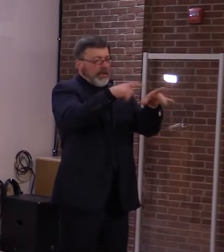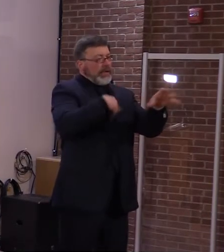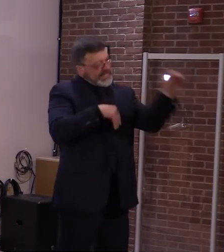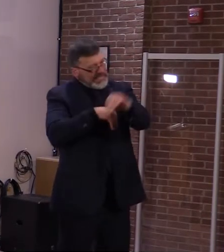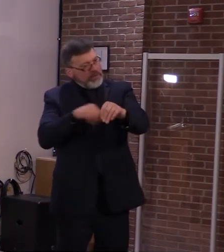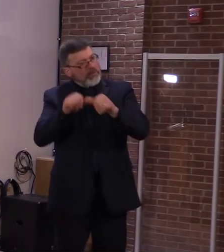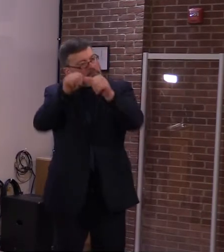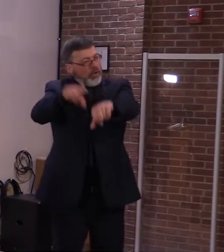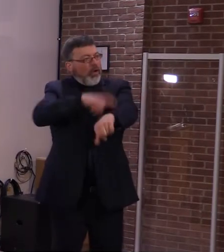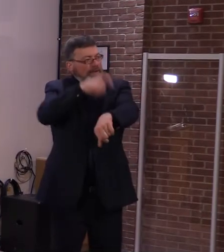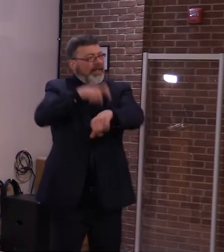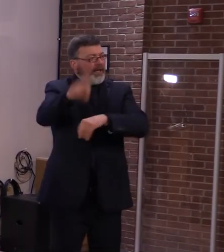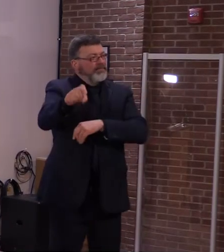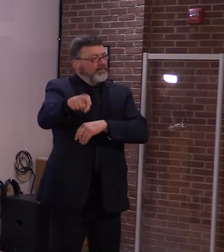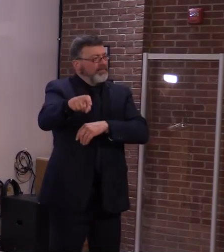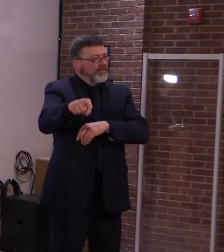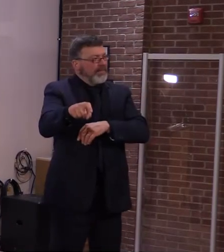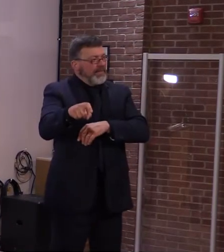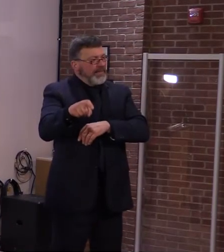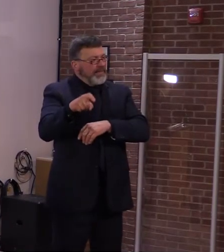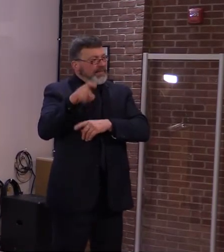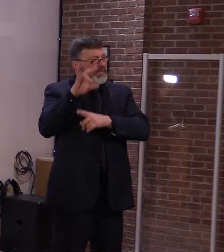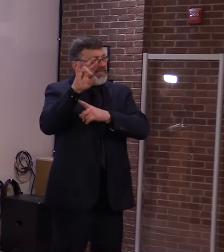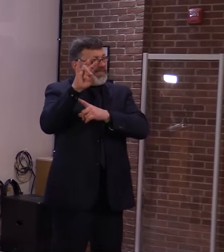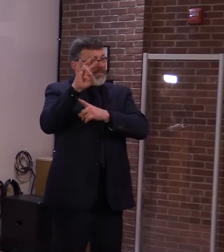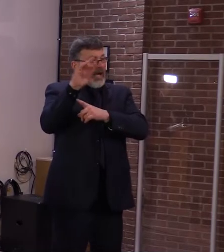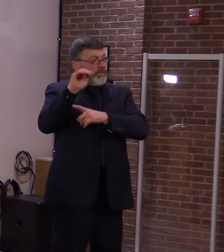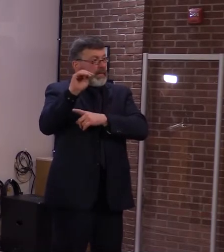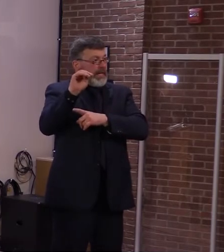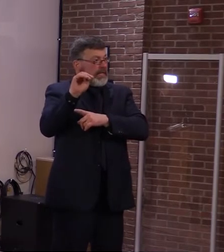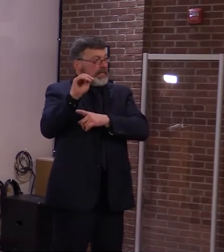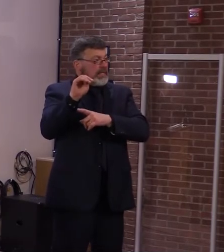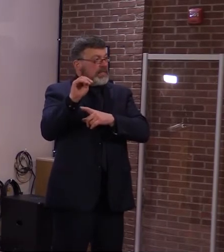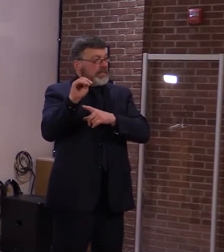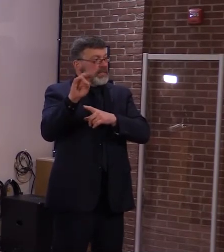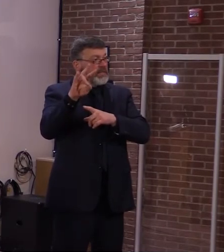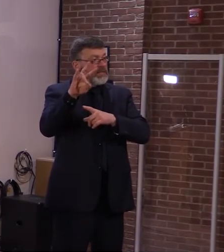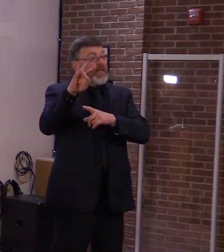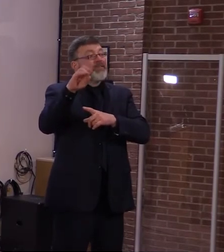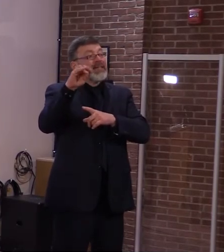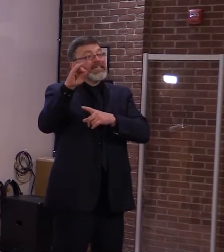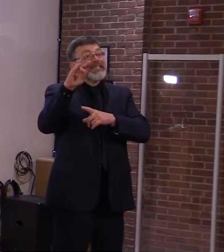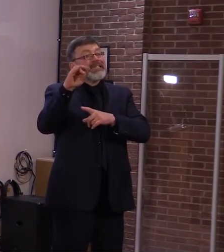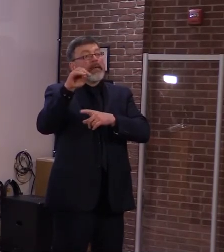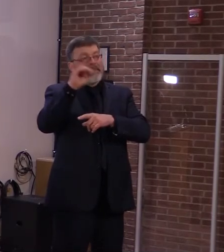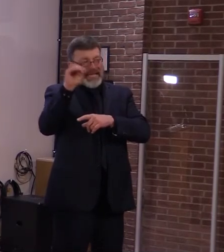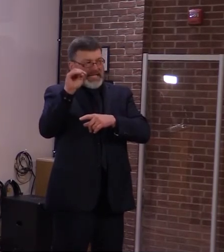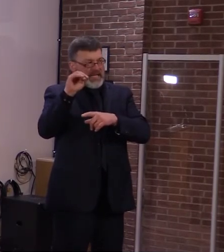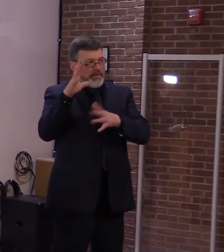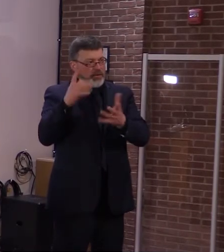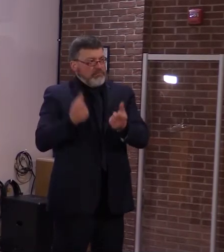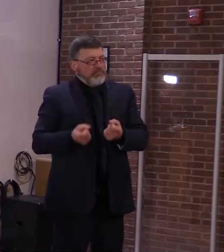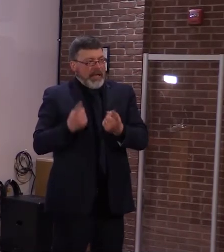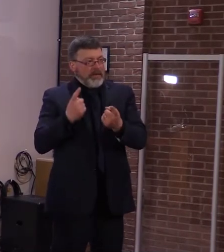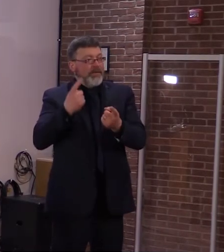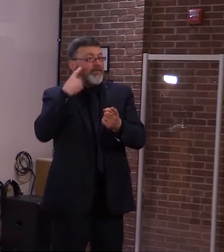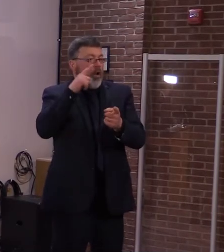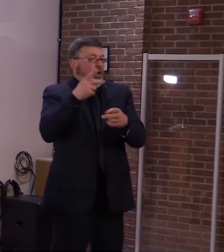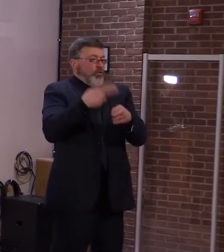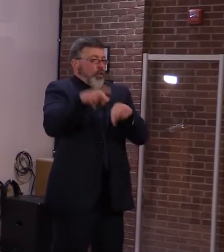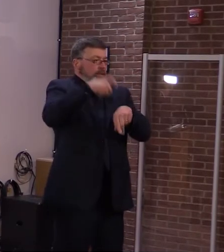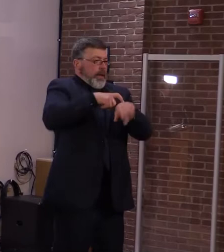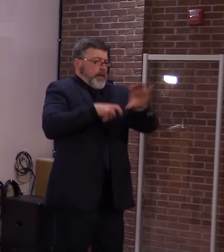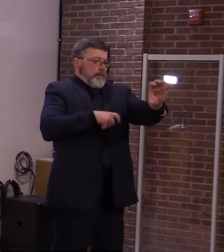for temporary housing for those who are homeless. We want more permanent housing. So we would take at